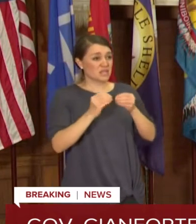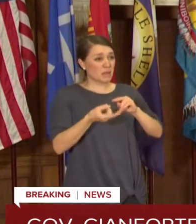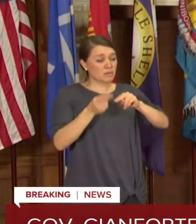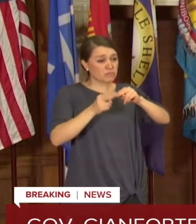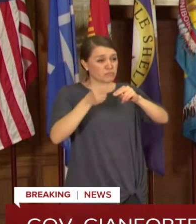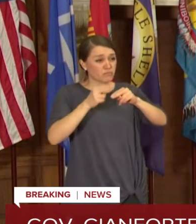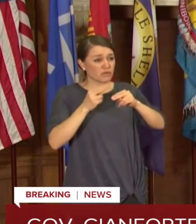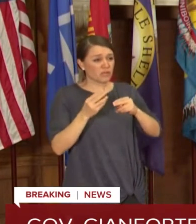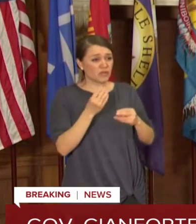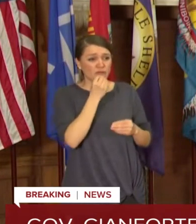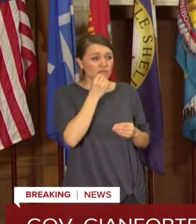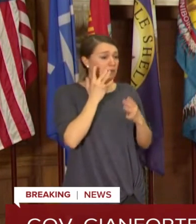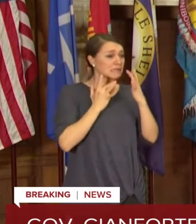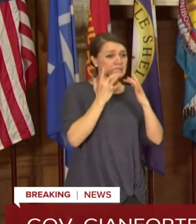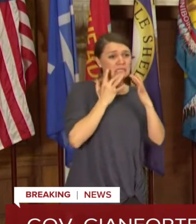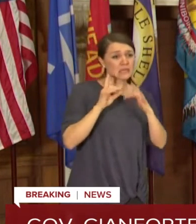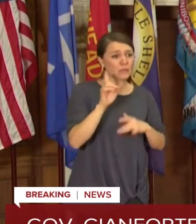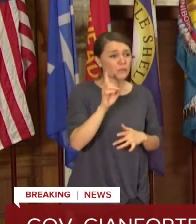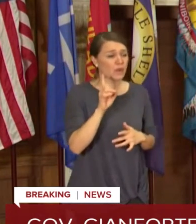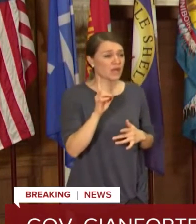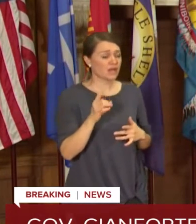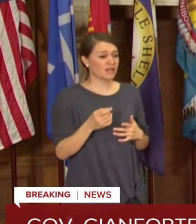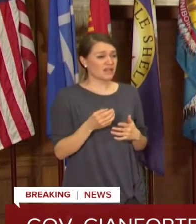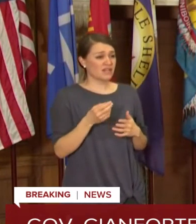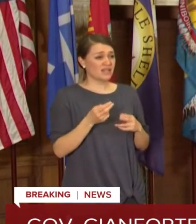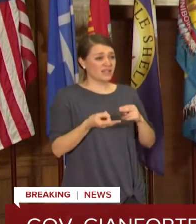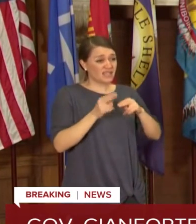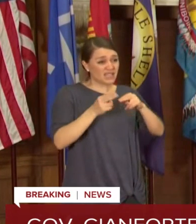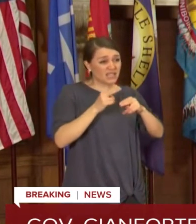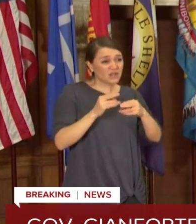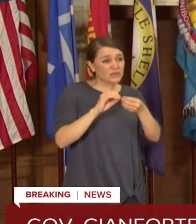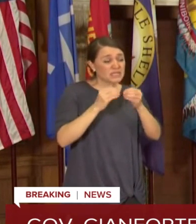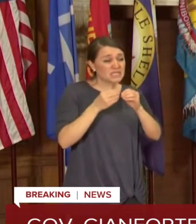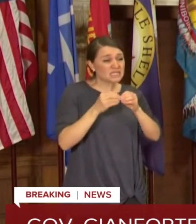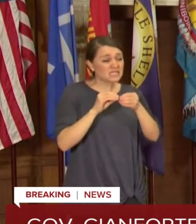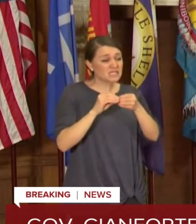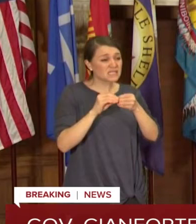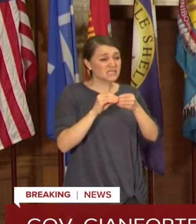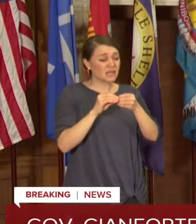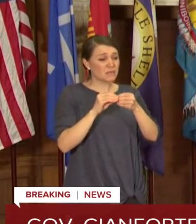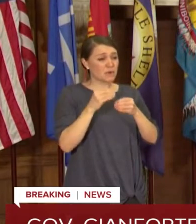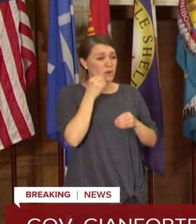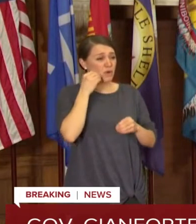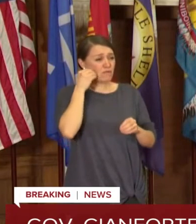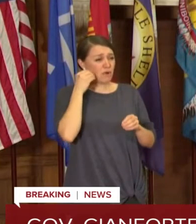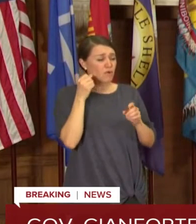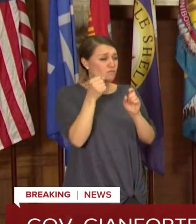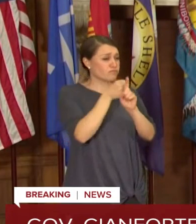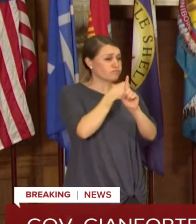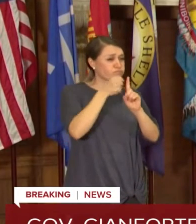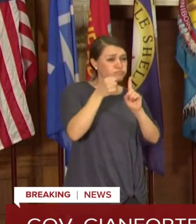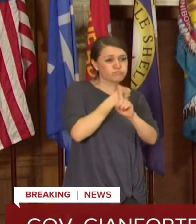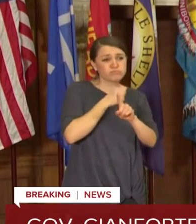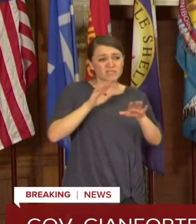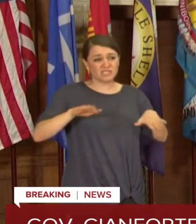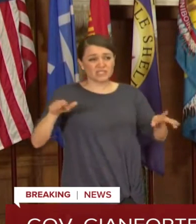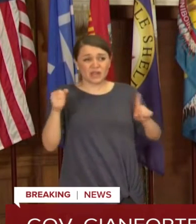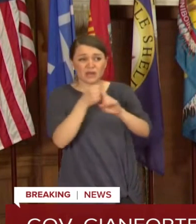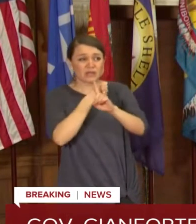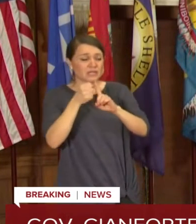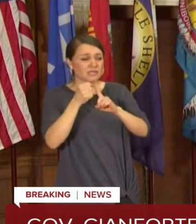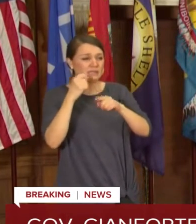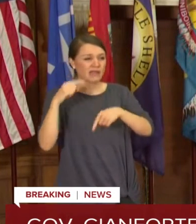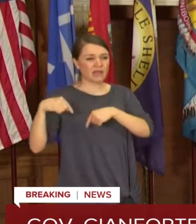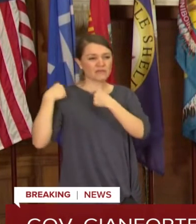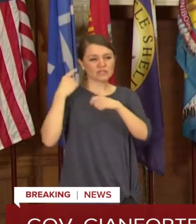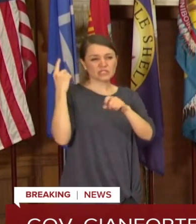food insecurity, increased cases of domestic violence and child abuse. Since that first case nearly